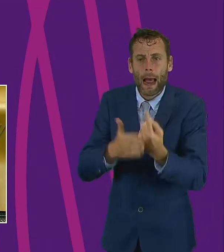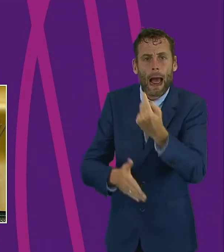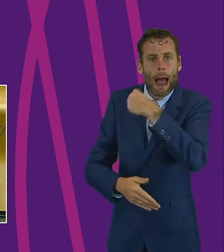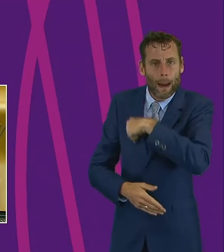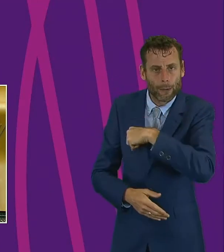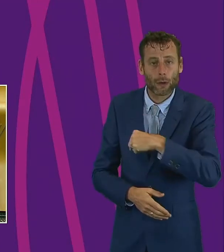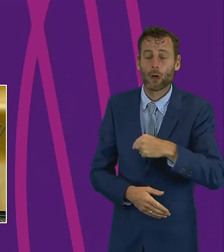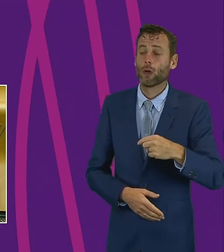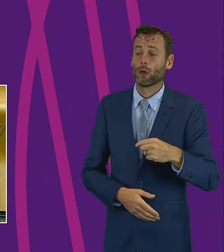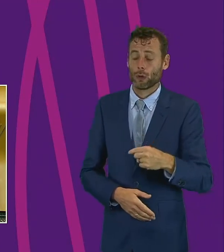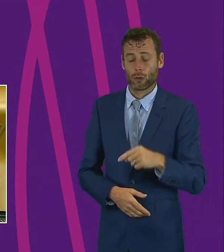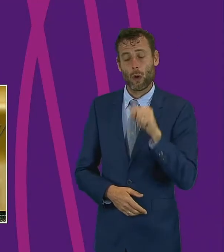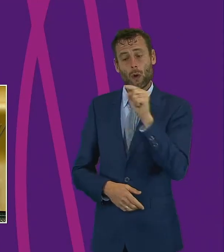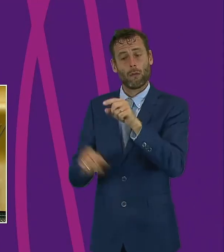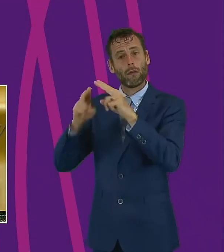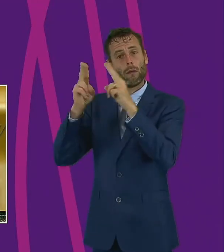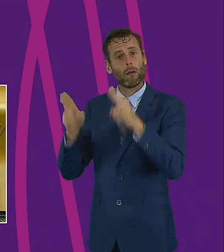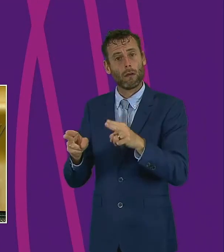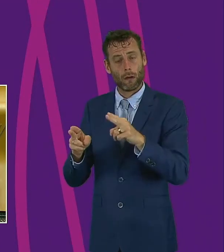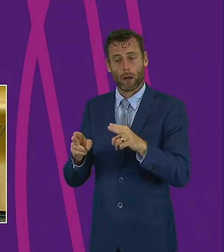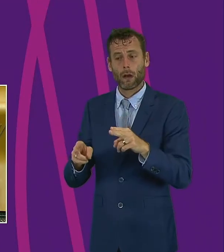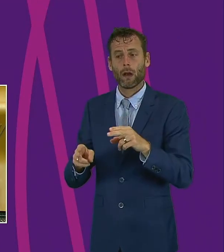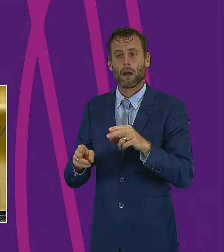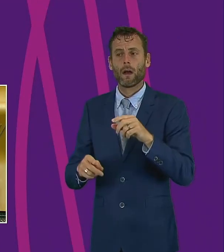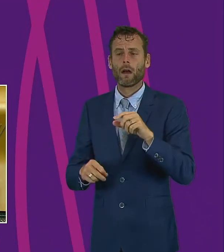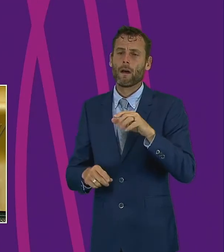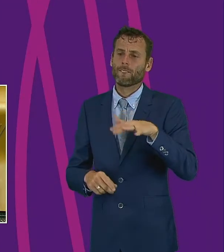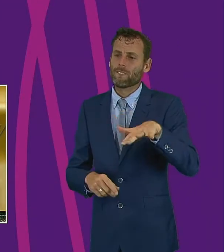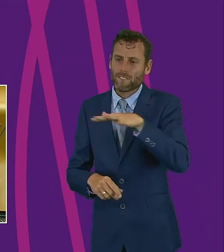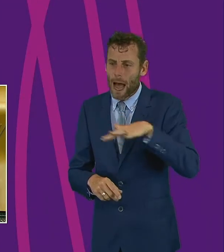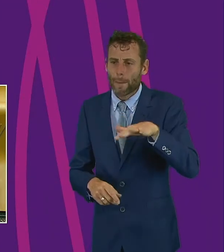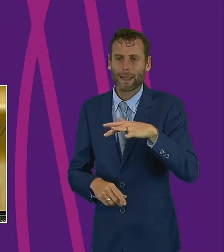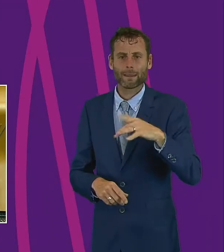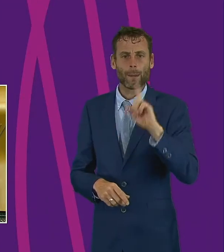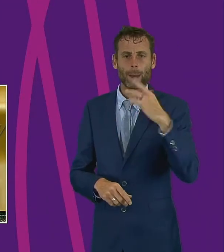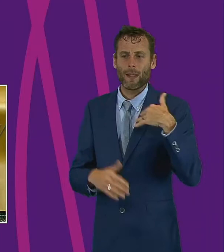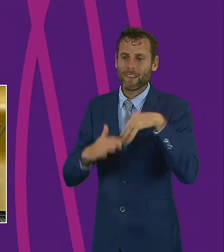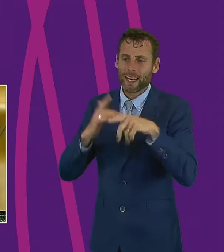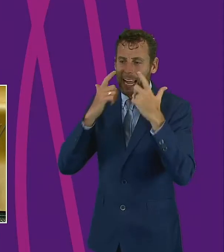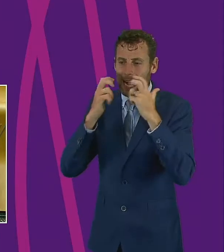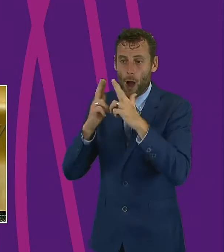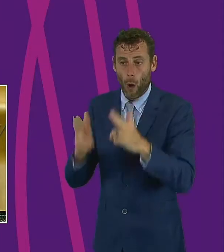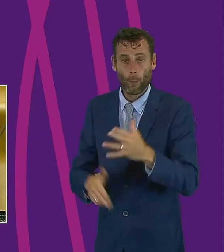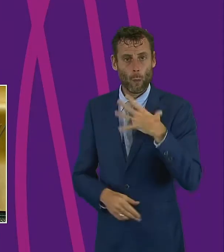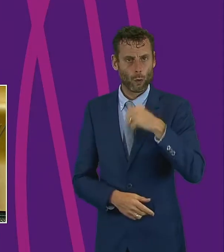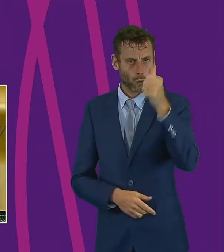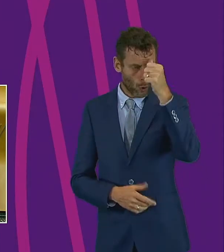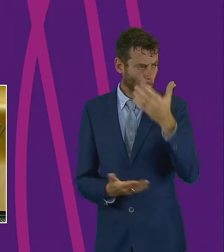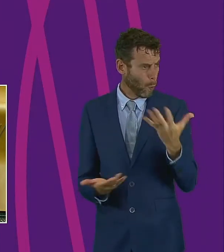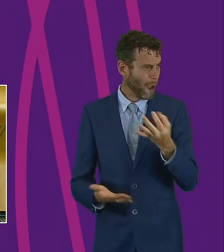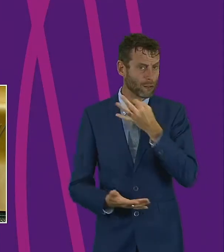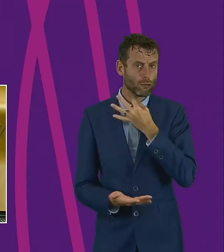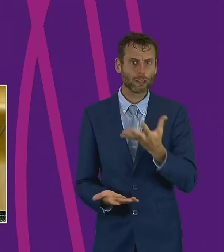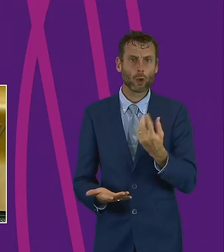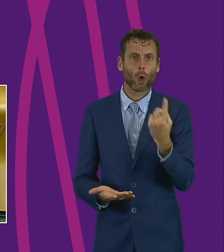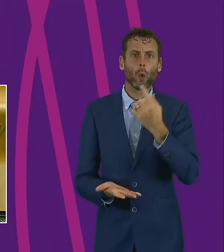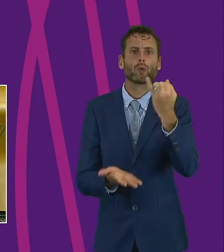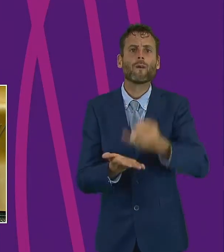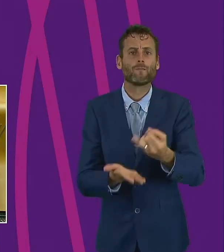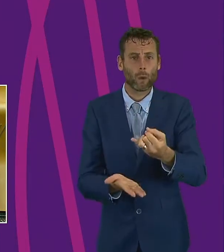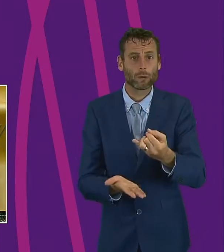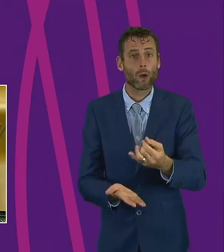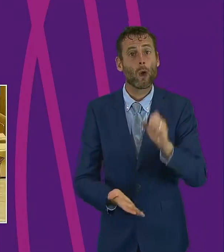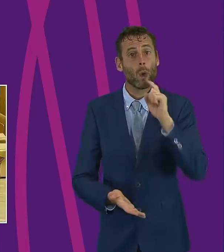on behalf of residents and families who are still seeking answers, will she commit to publishing the remit of the inquiry she's promised and to getting it